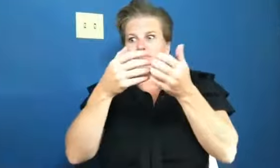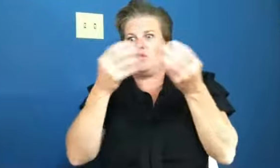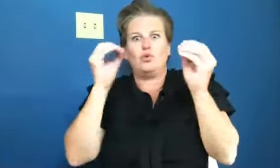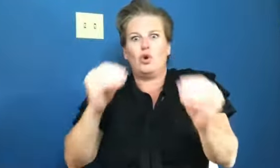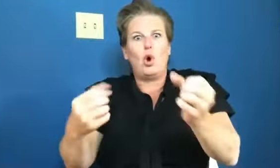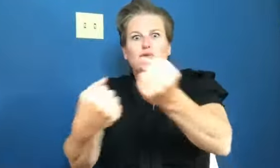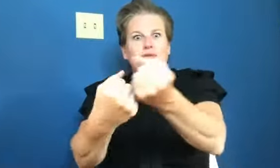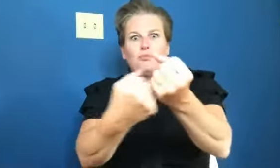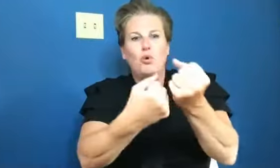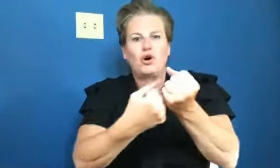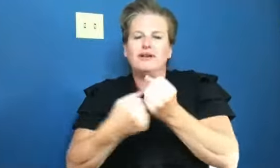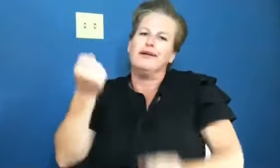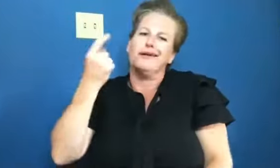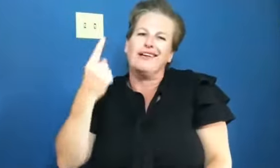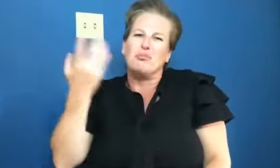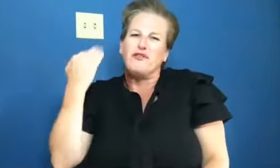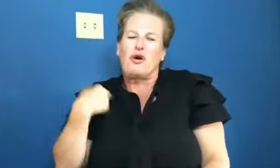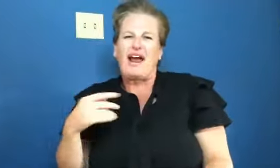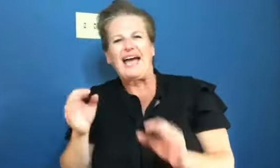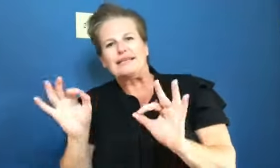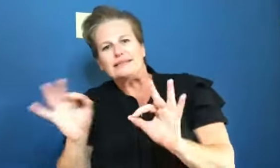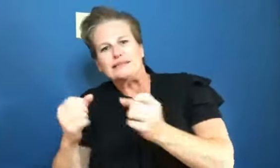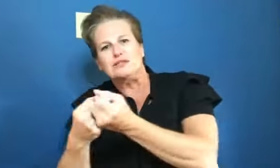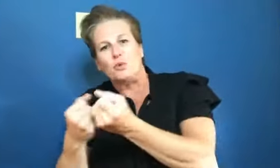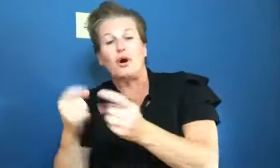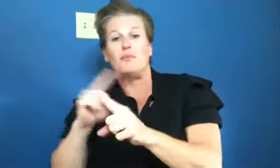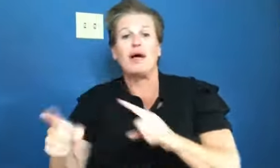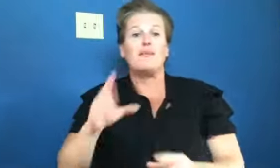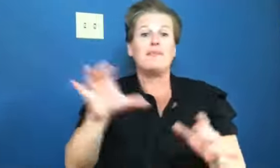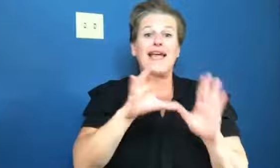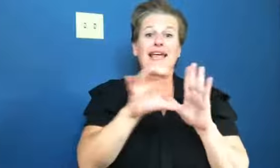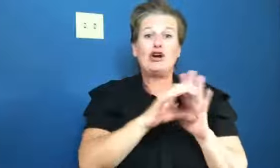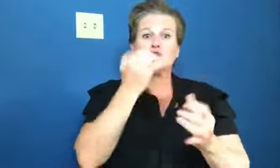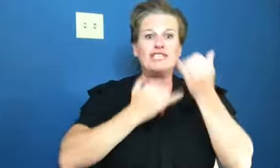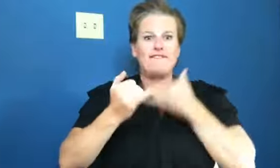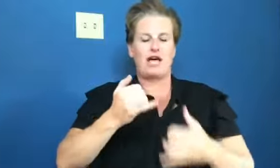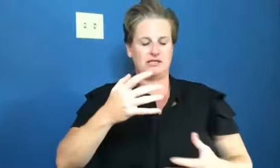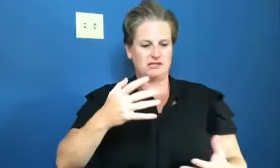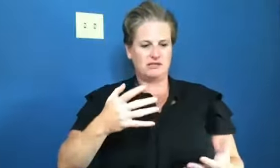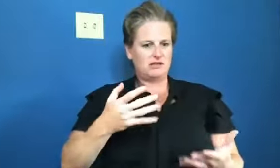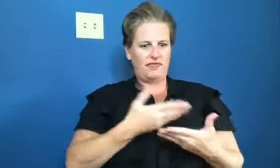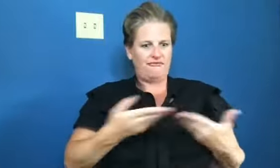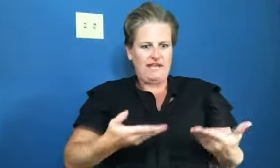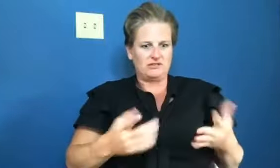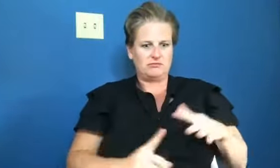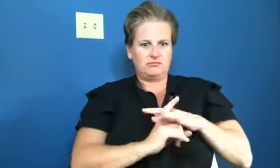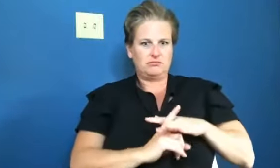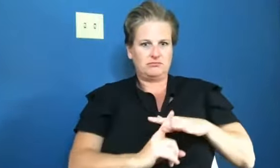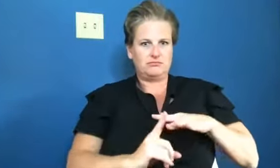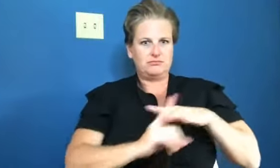system that I have in place, then my character defects, those weapons of mass destruction start to launch. When alcoholism entered